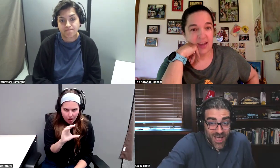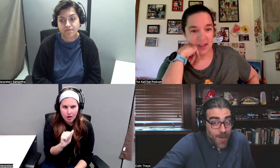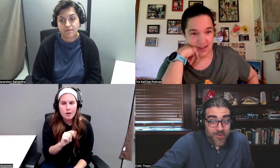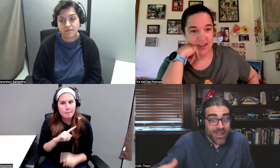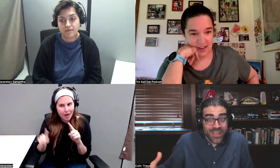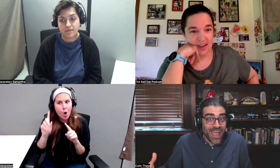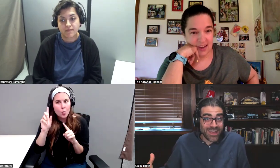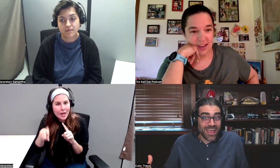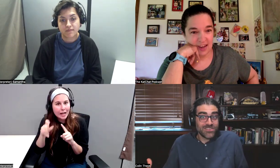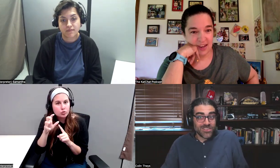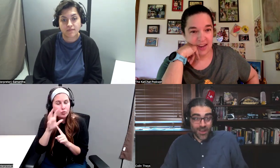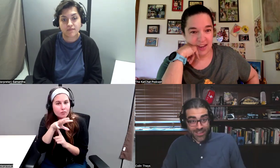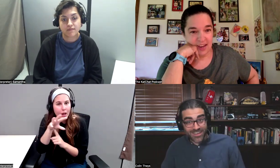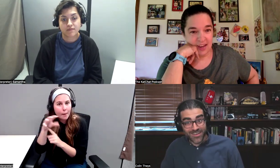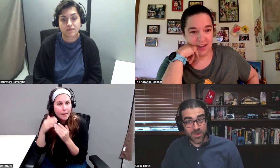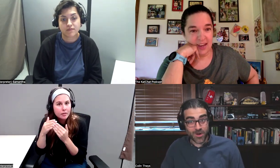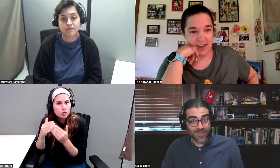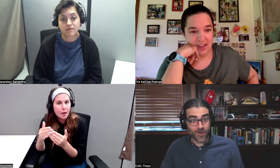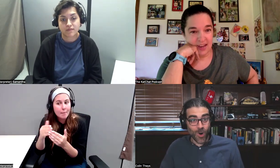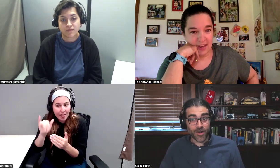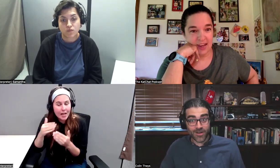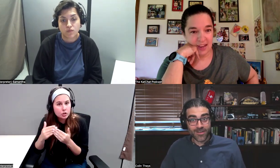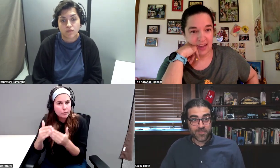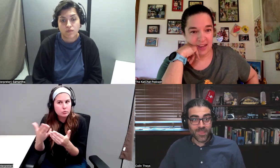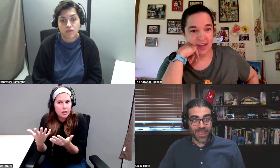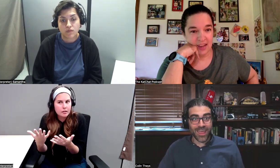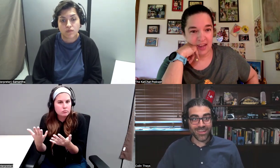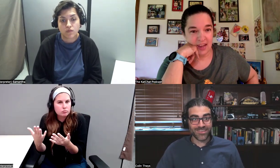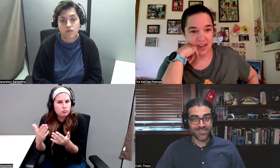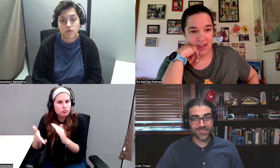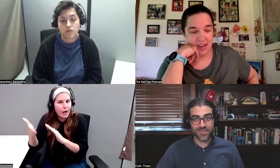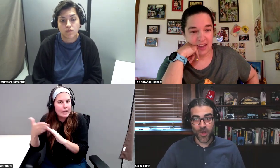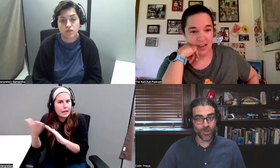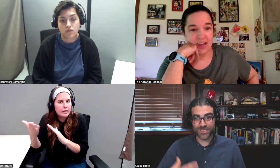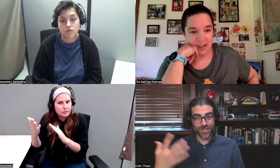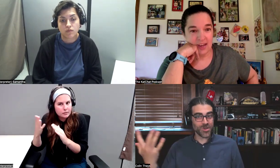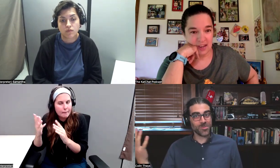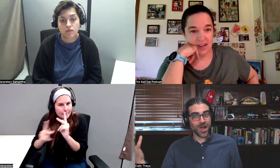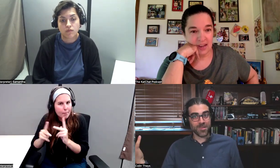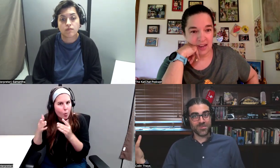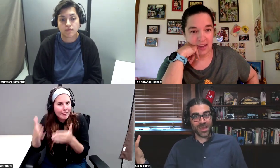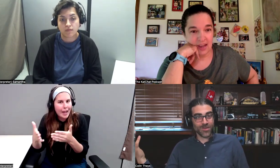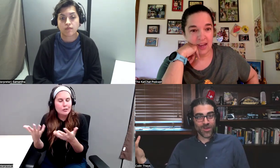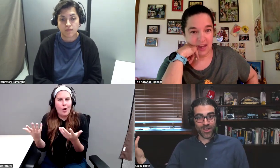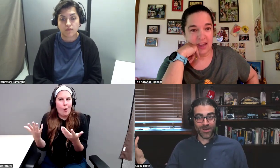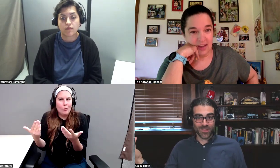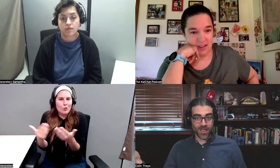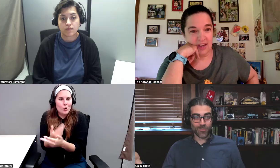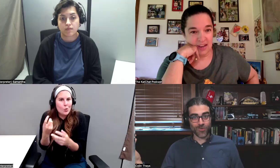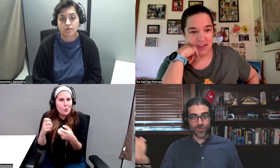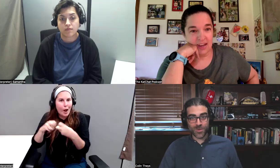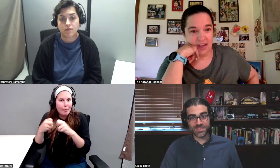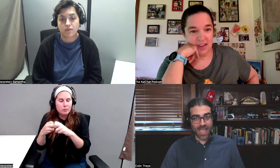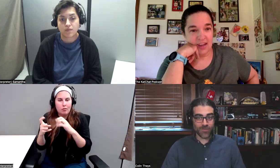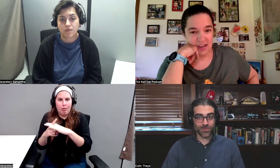was operating. It had guests on it. We were in the water, and there's a whole slew of new problems I never thought of. Like